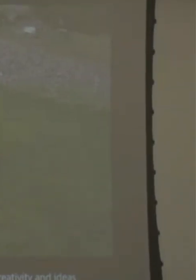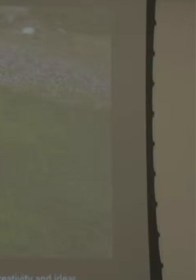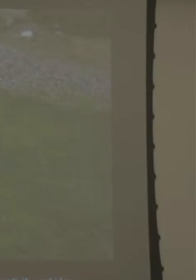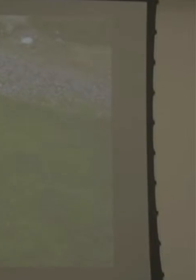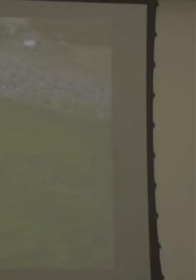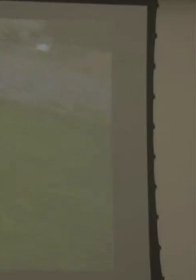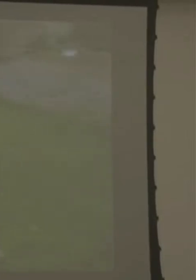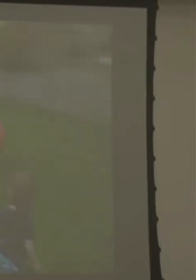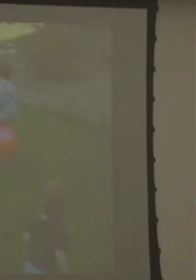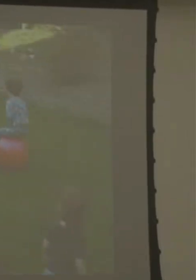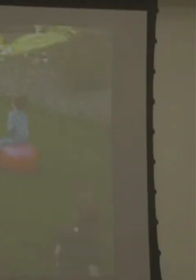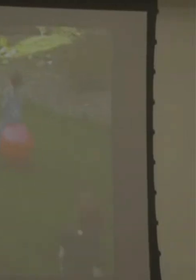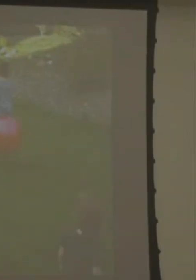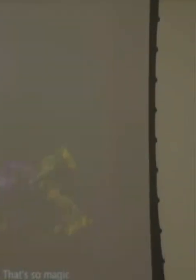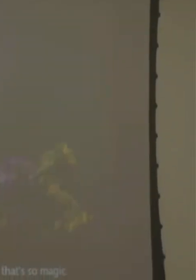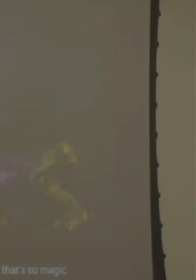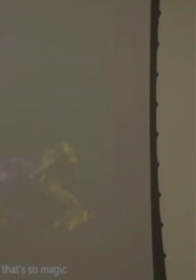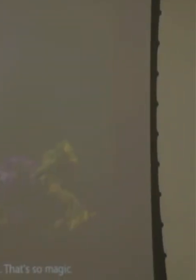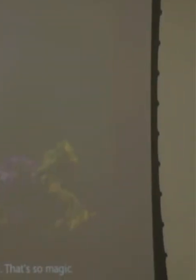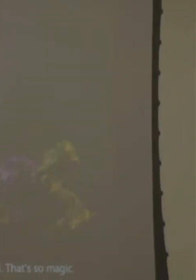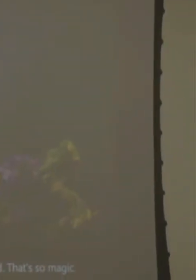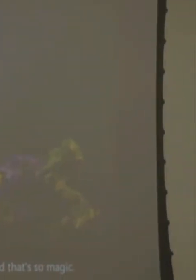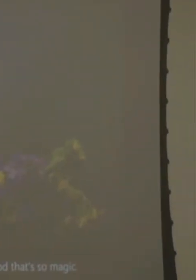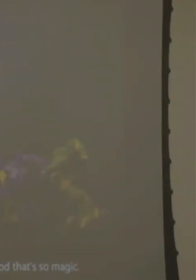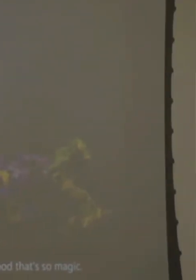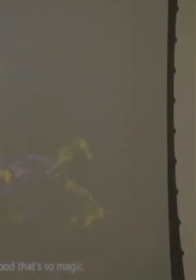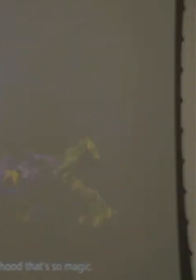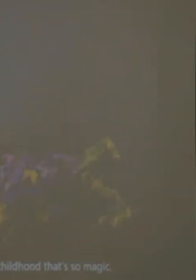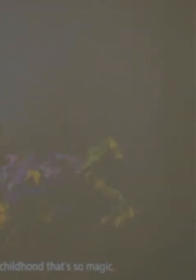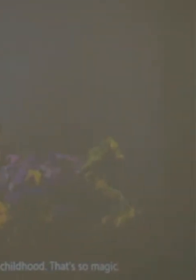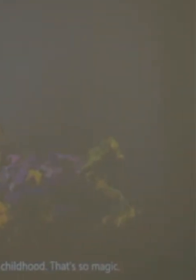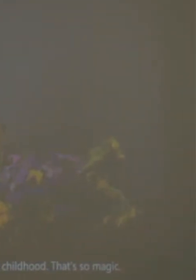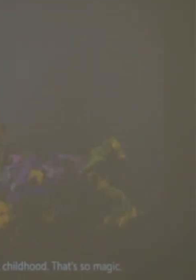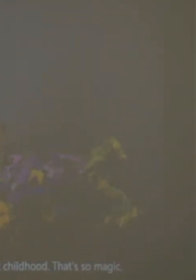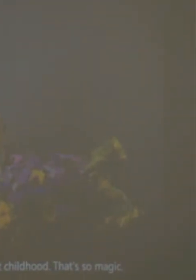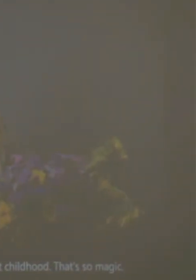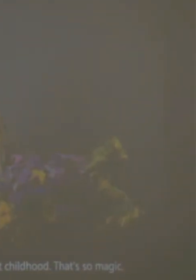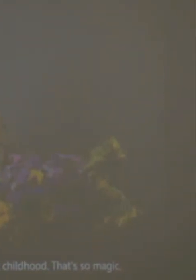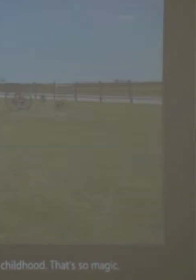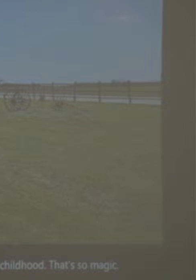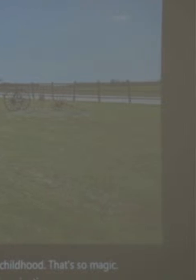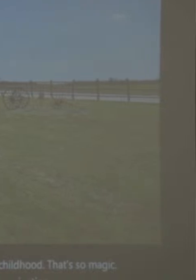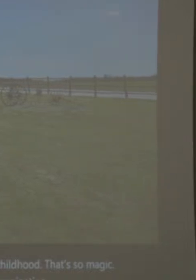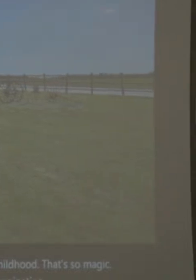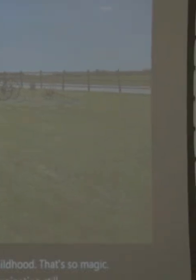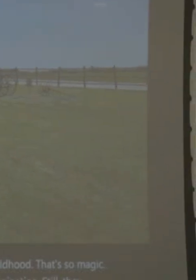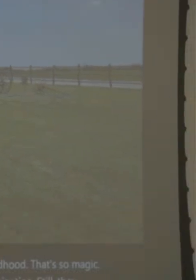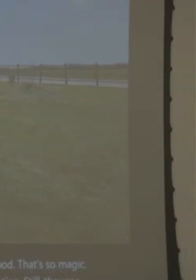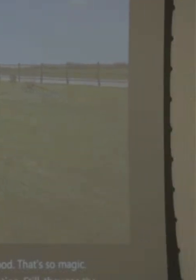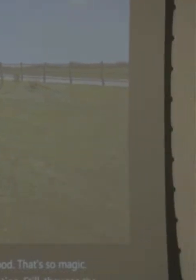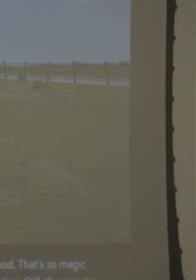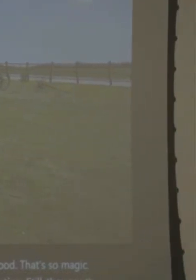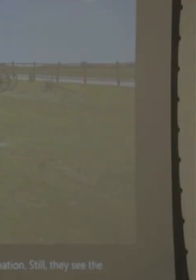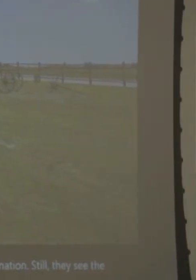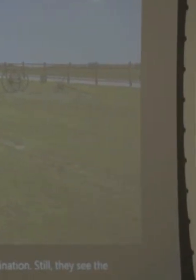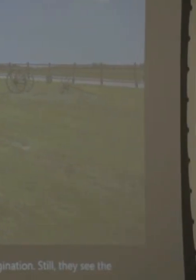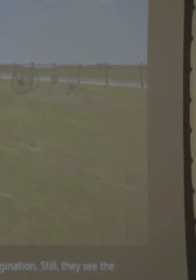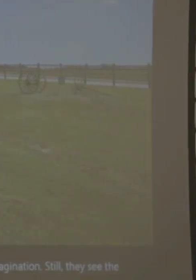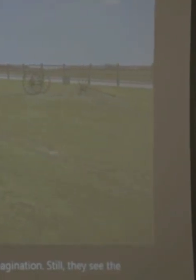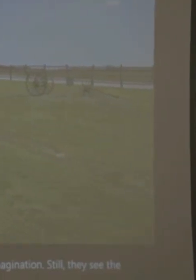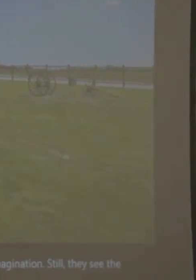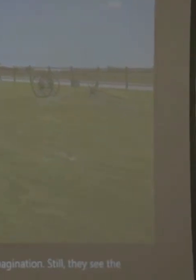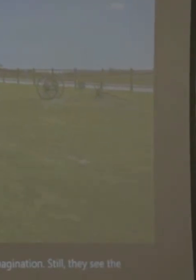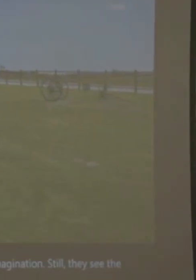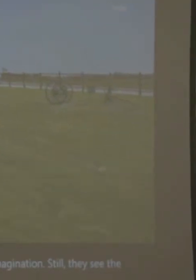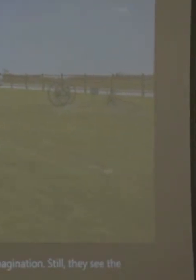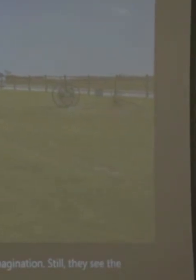magic. One of the many things is that they have an imagination still. They see the world differently. They